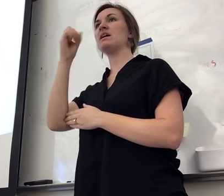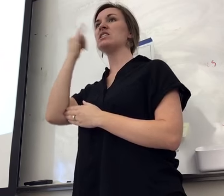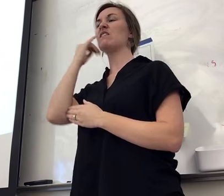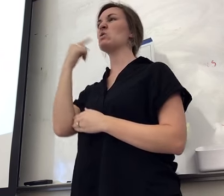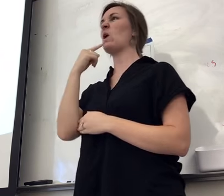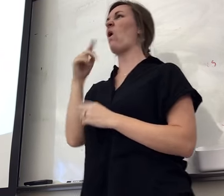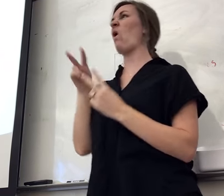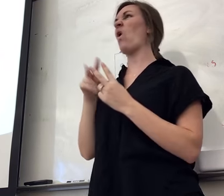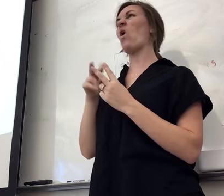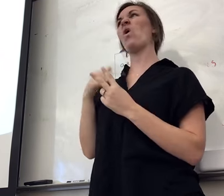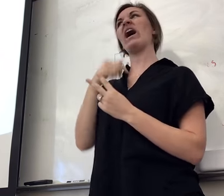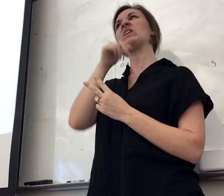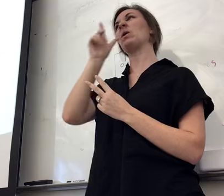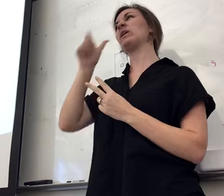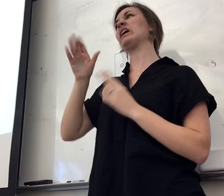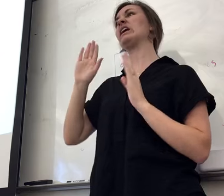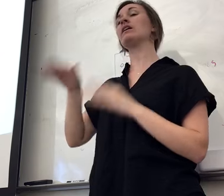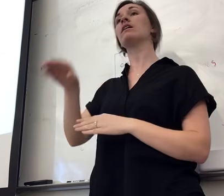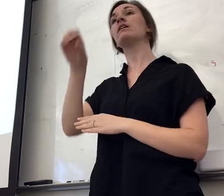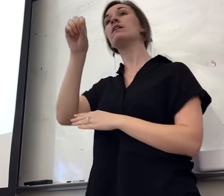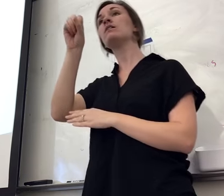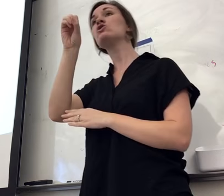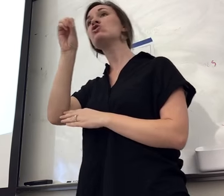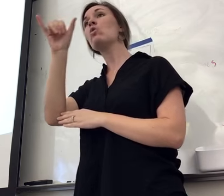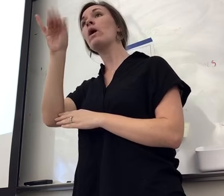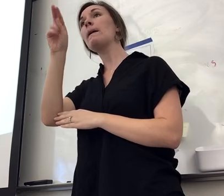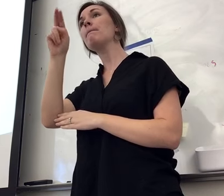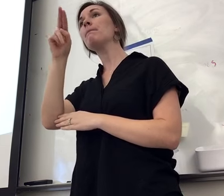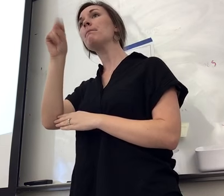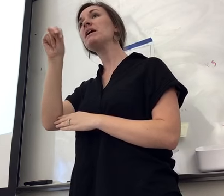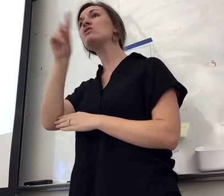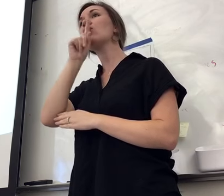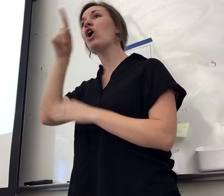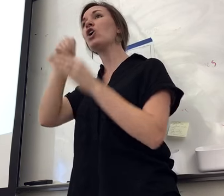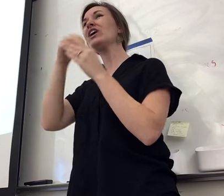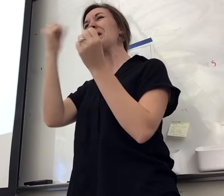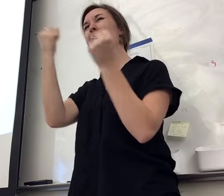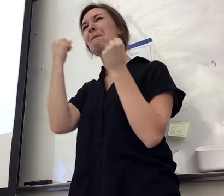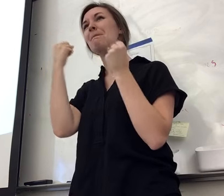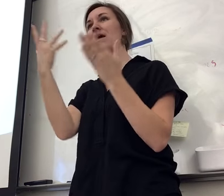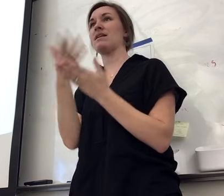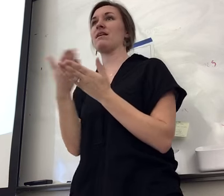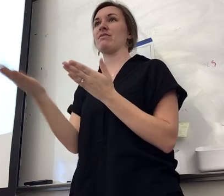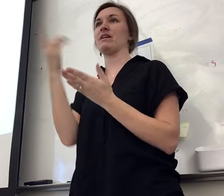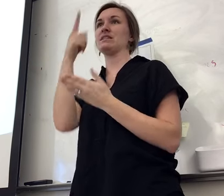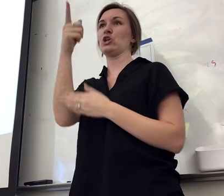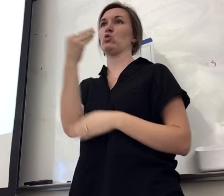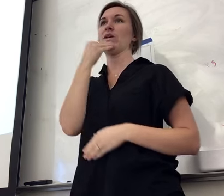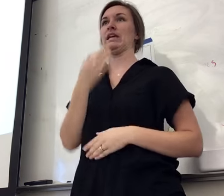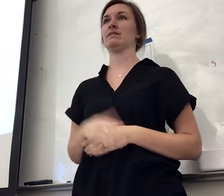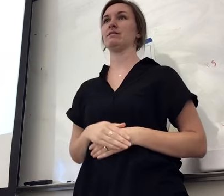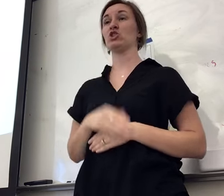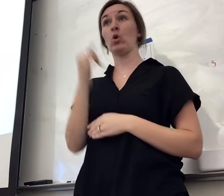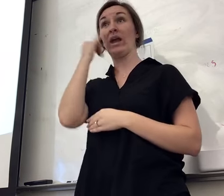products, soybeans are in almost everything that you eat, which is why if you're allergic to soy, it's so difficult for you to find food. On the other